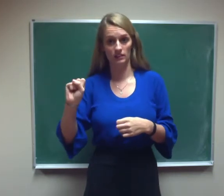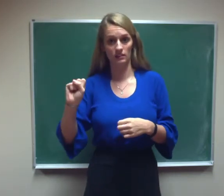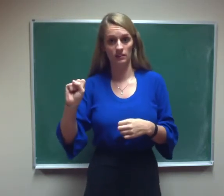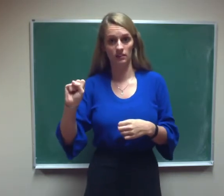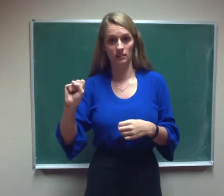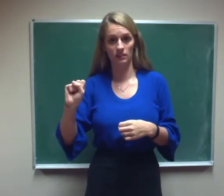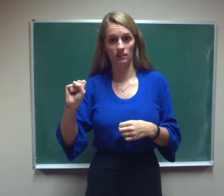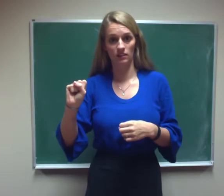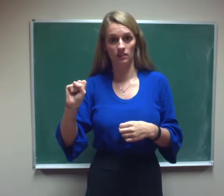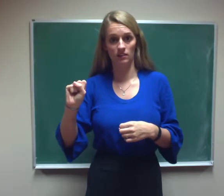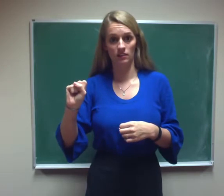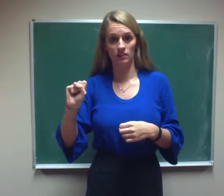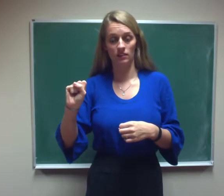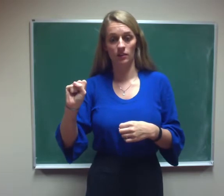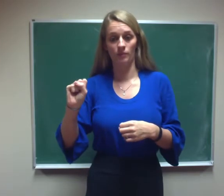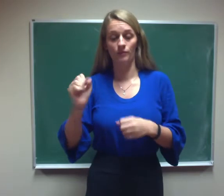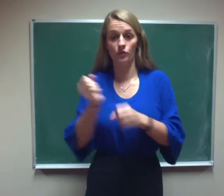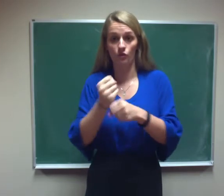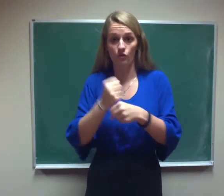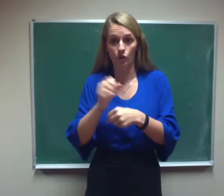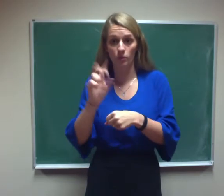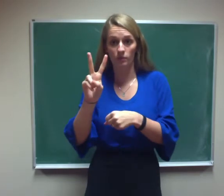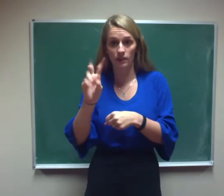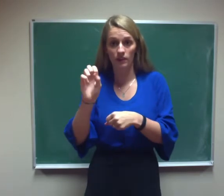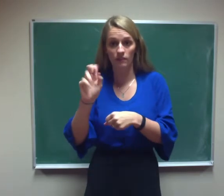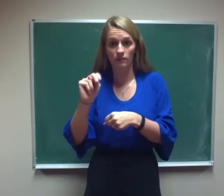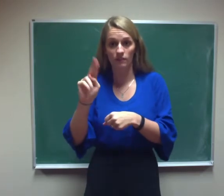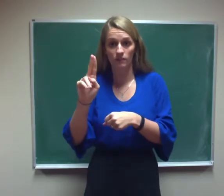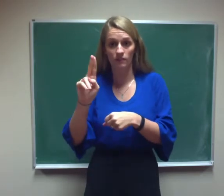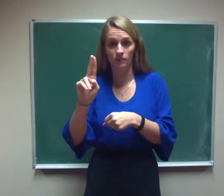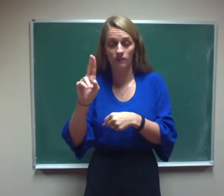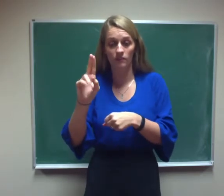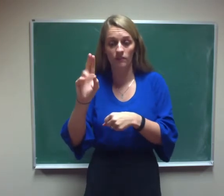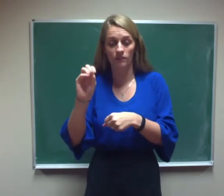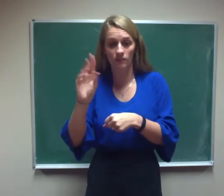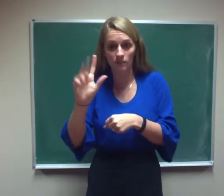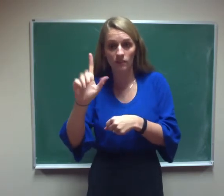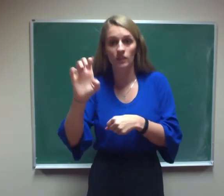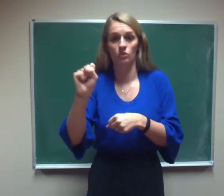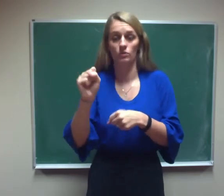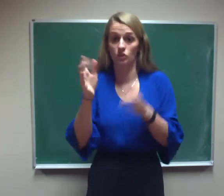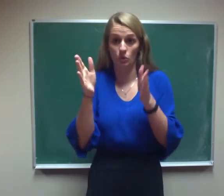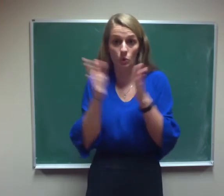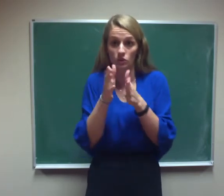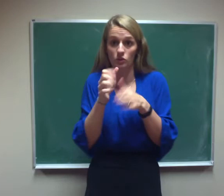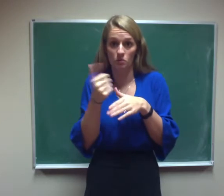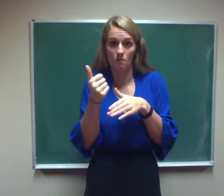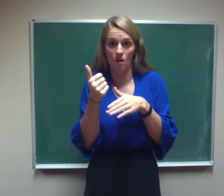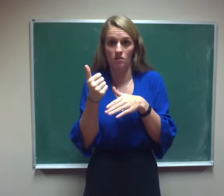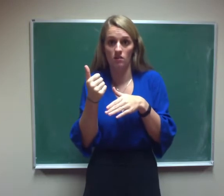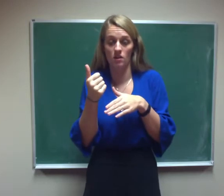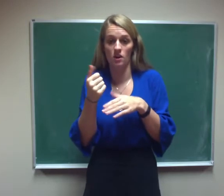form venules, which are smaller tubes that carry blood towards the heart, and venules will merge to form larger